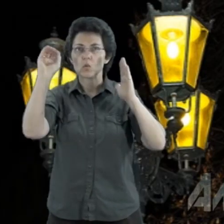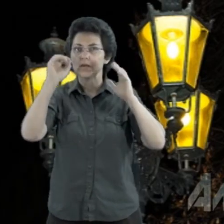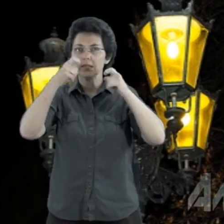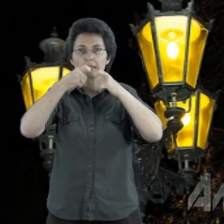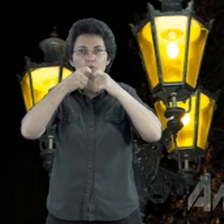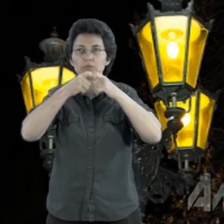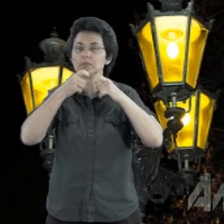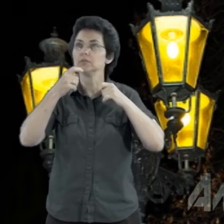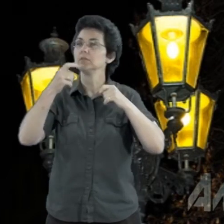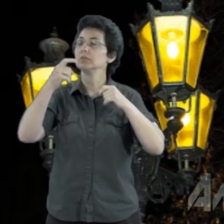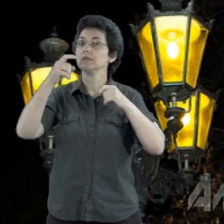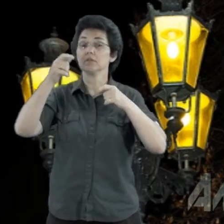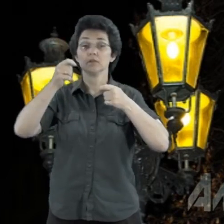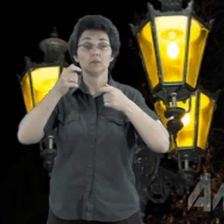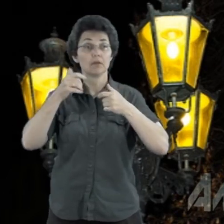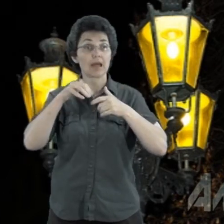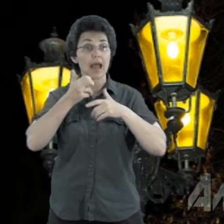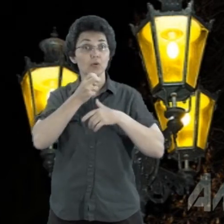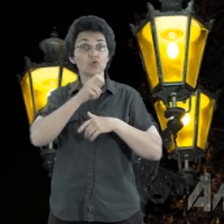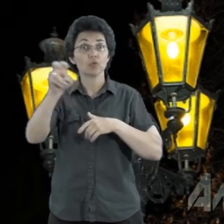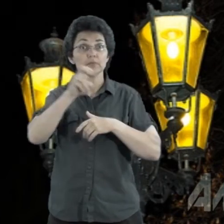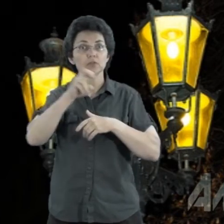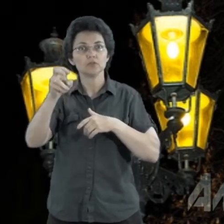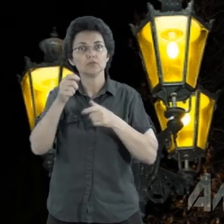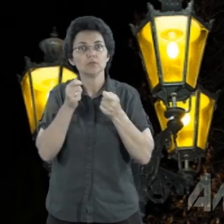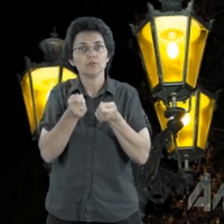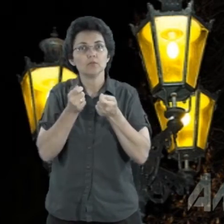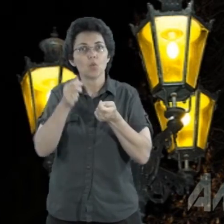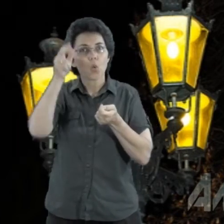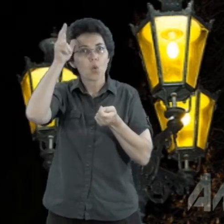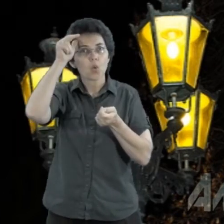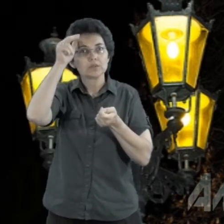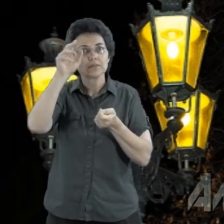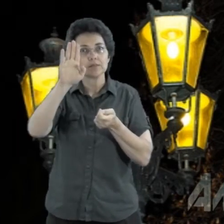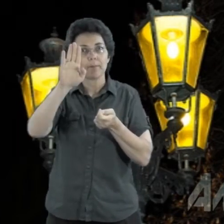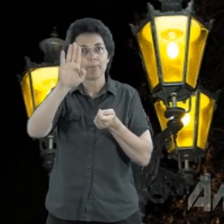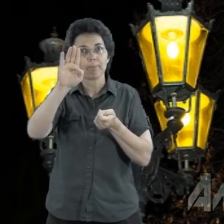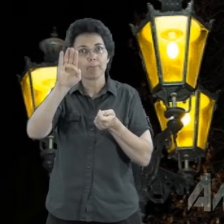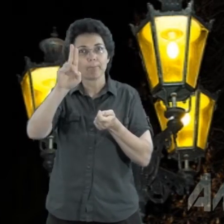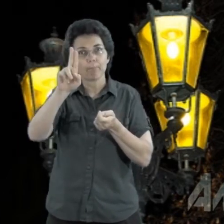couldn't imagine a house without electricity. And they got around in a horse and buggy.